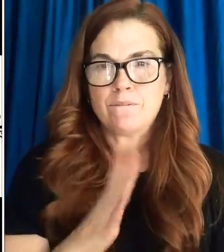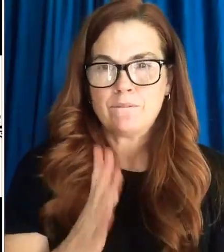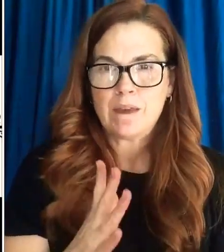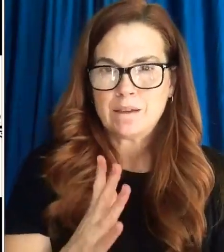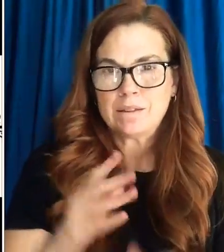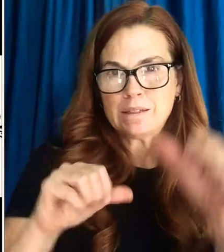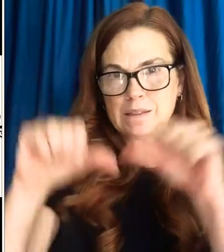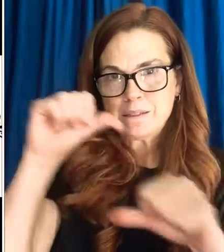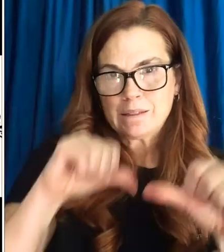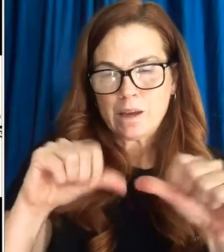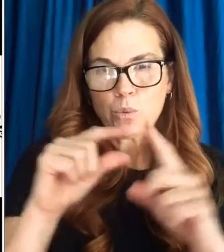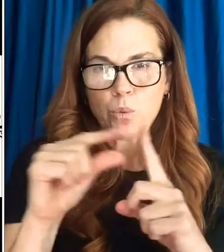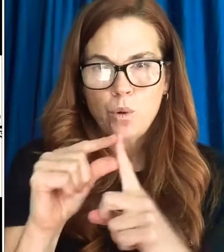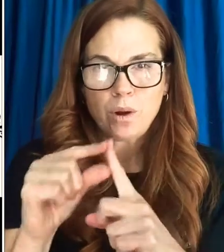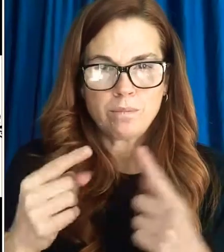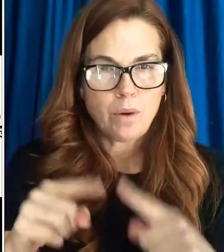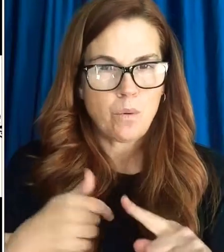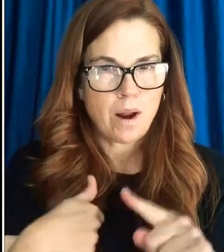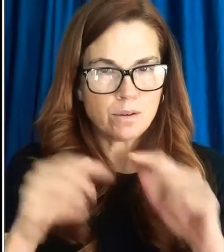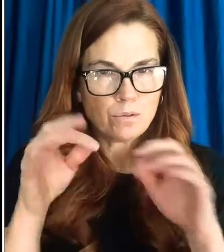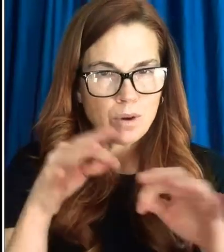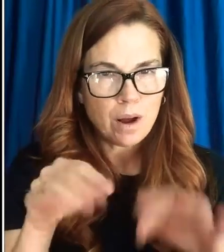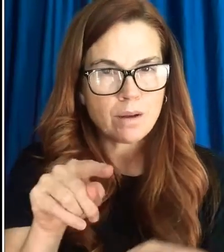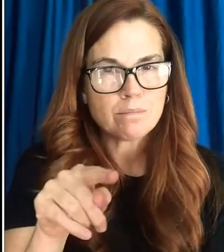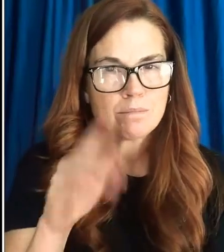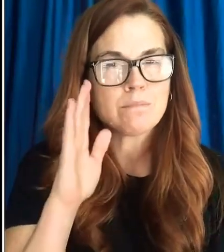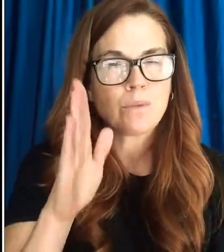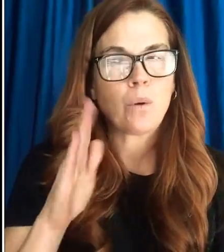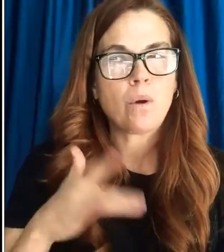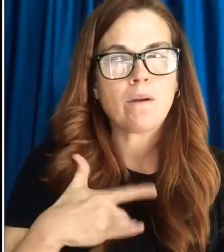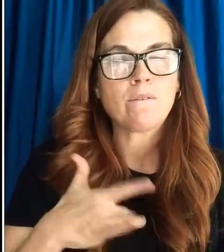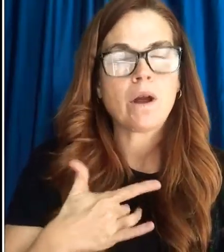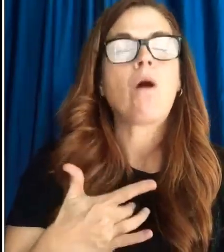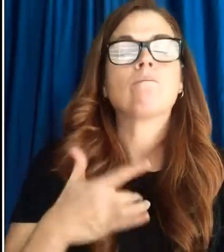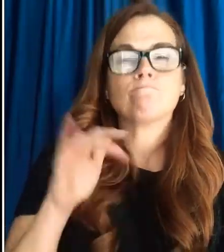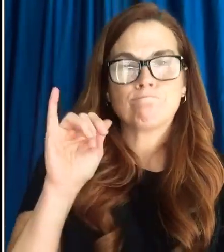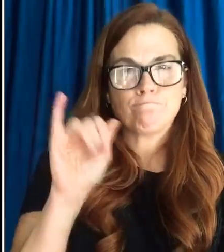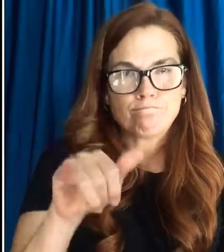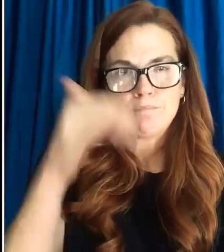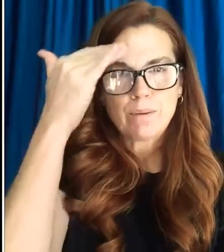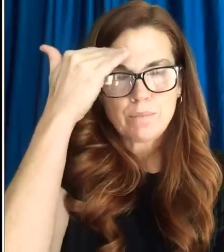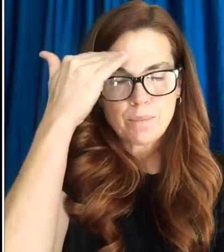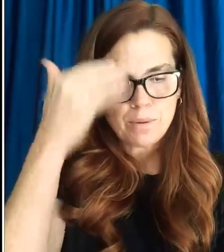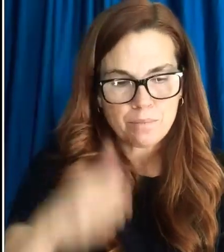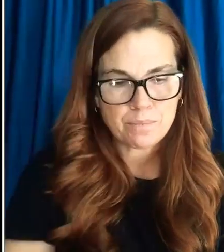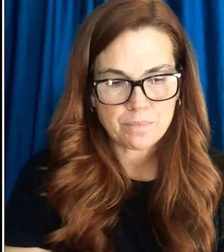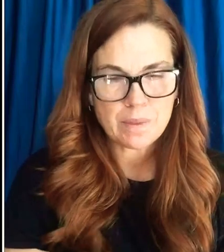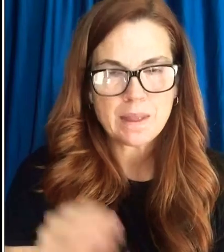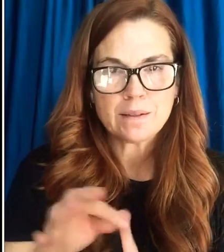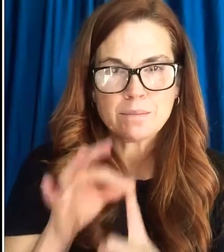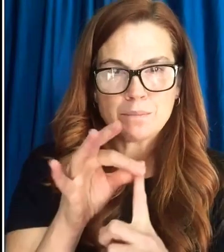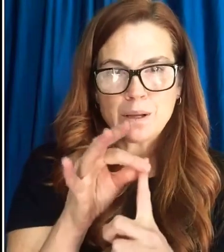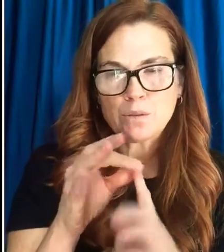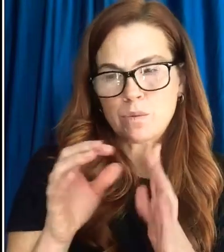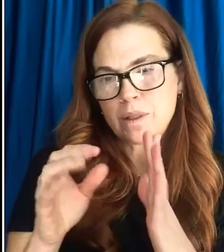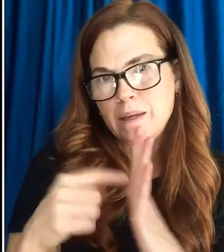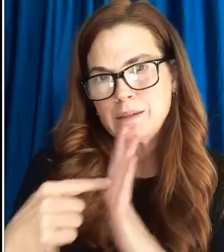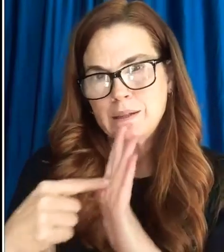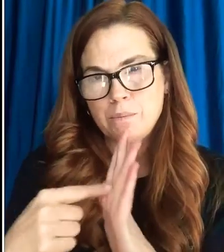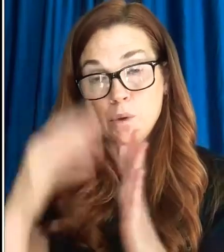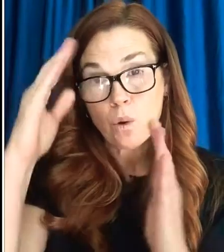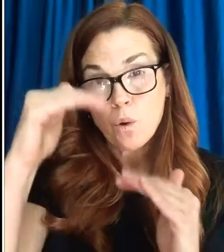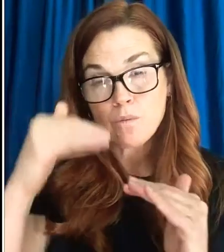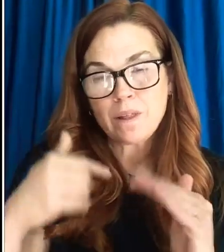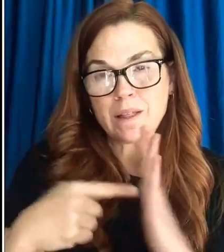science names, but once I describe them to you, will probably seem really familiar, especially once you hear some of the examples. Hopefully,